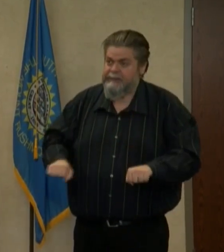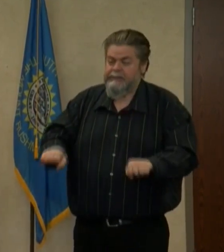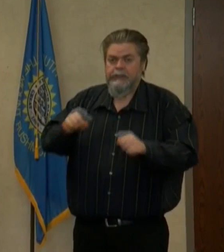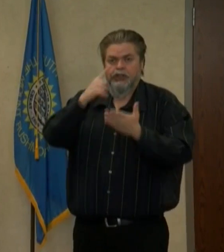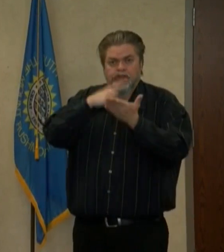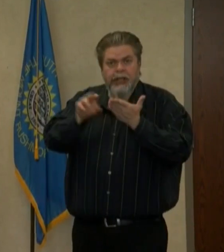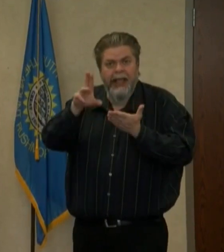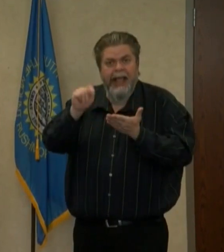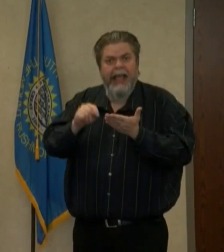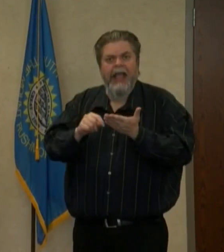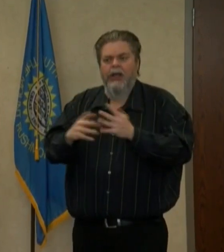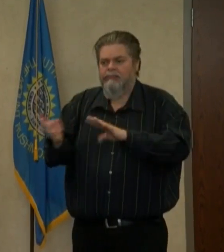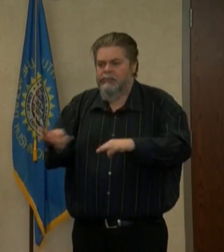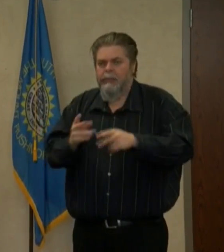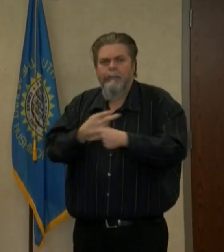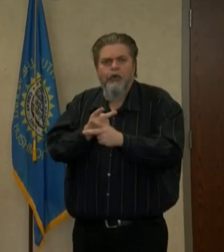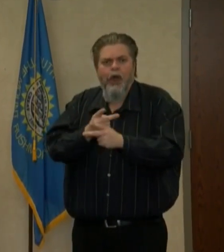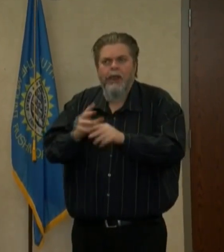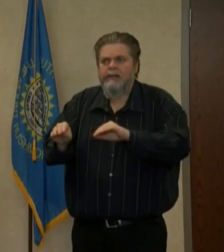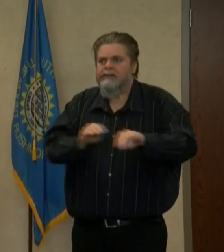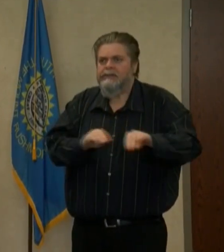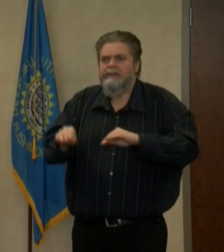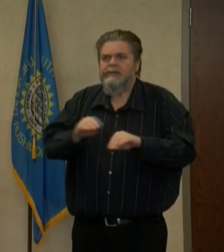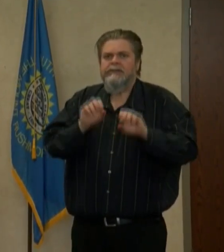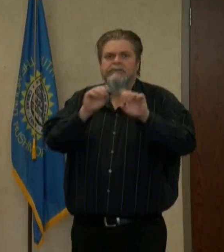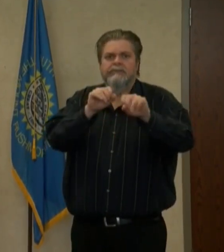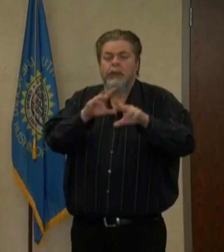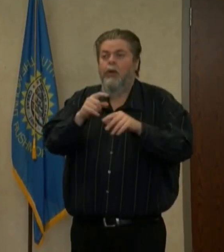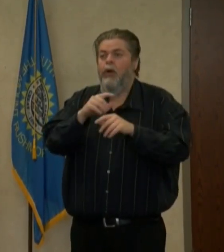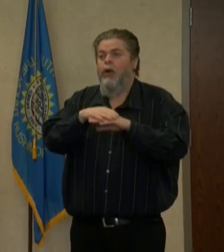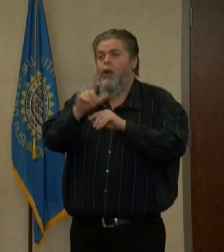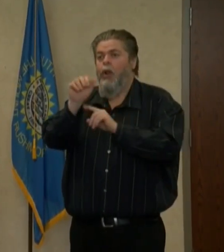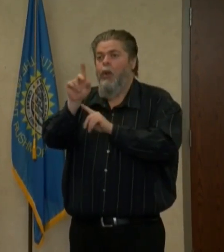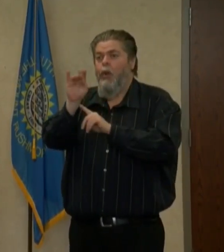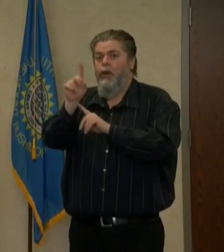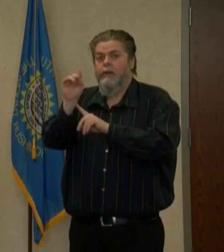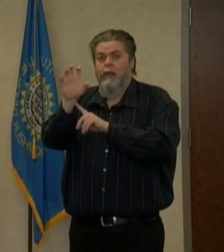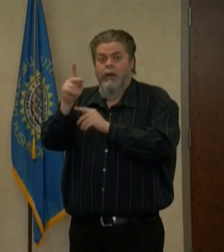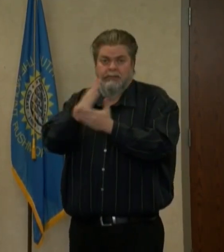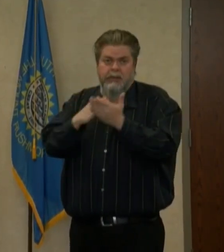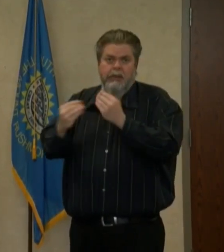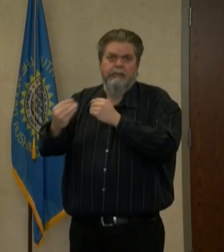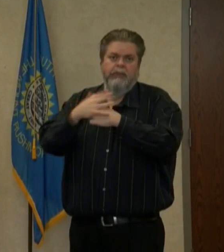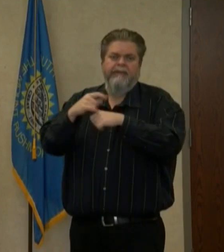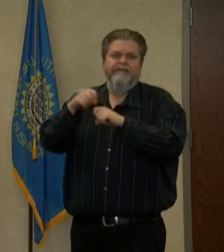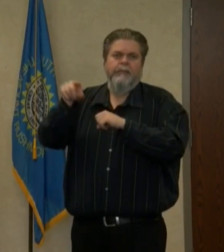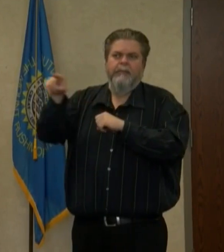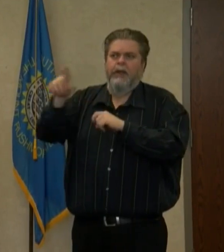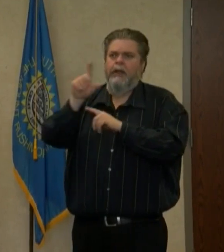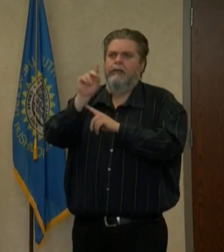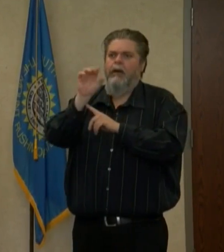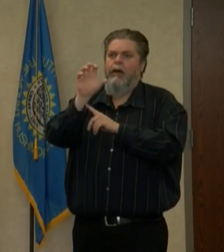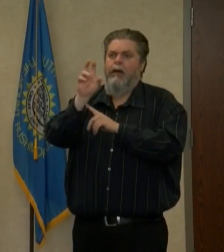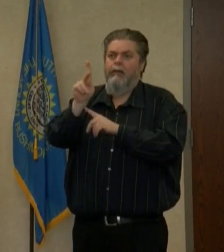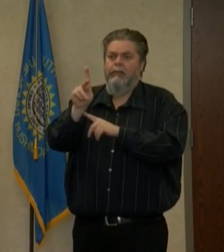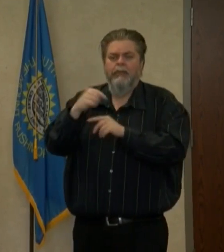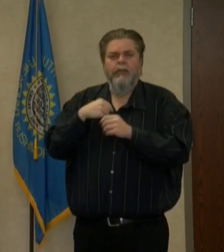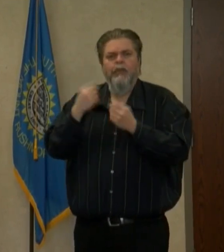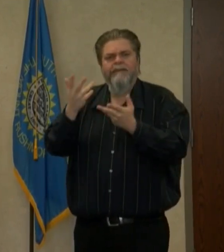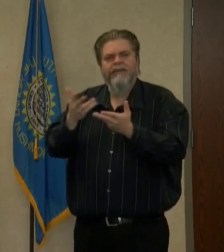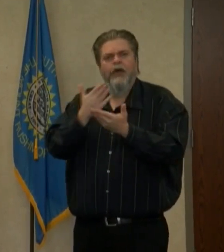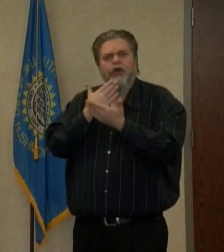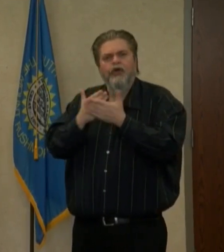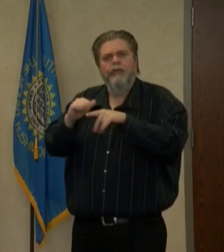to handling merchandise to what's happened in the loading dock, where some of it's spreading from the loading dock. We want to provide those services